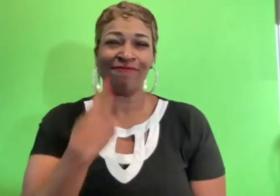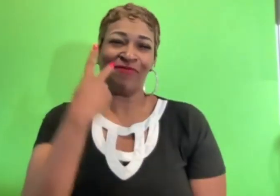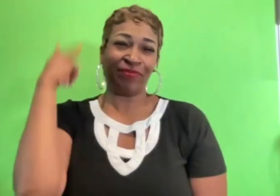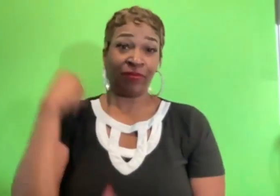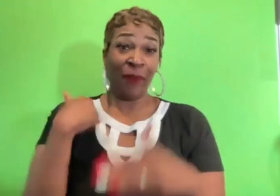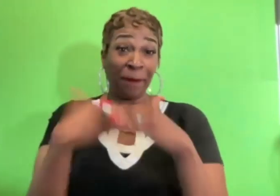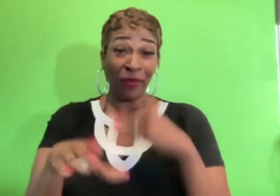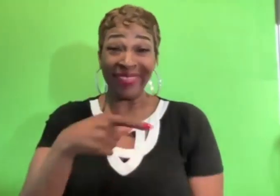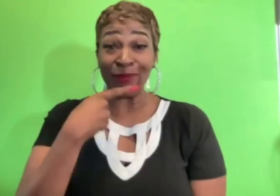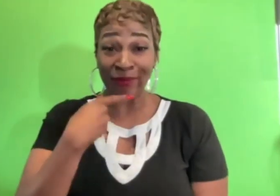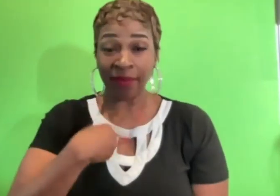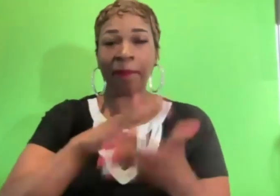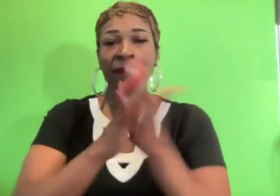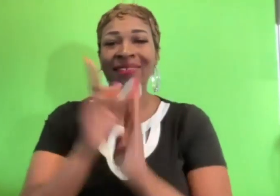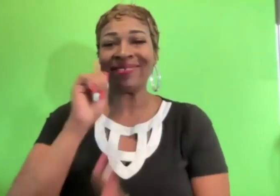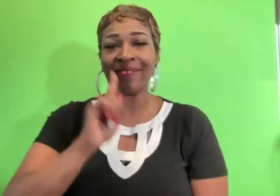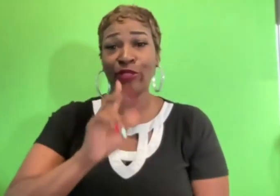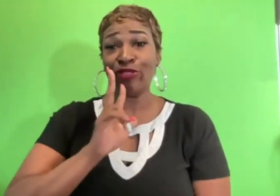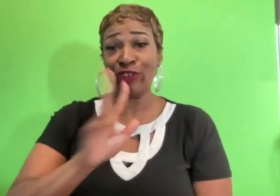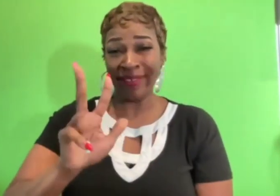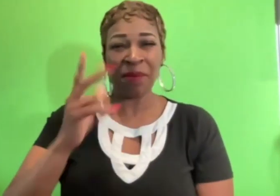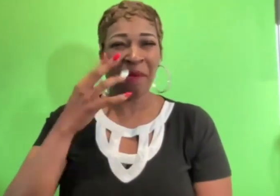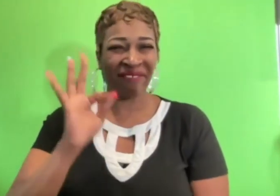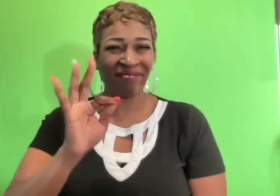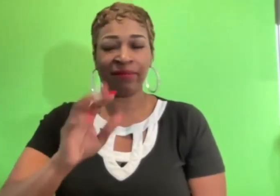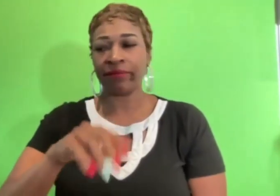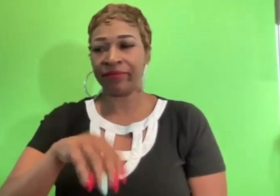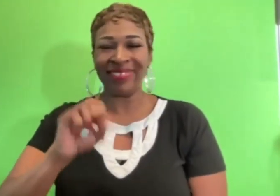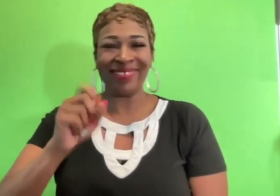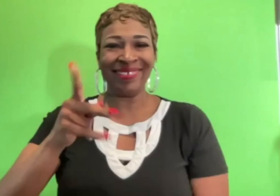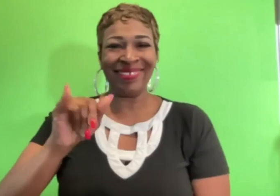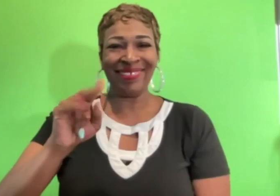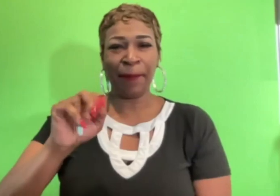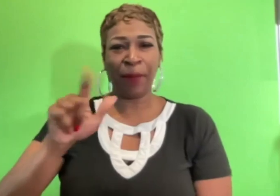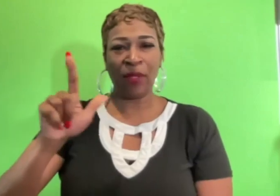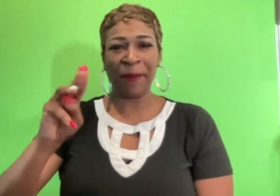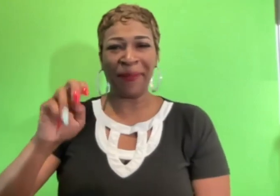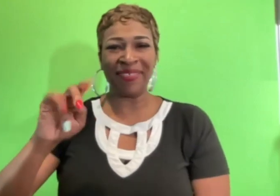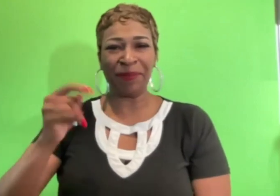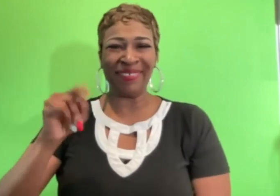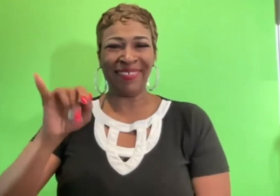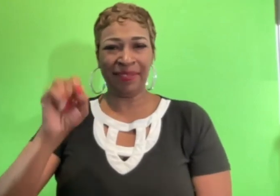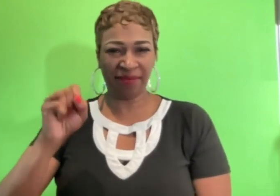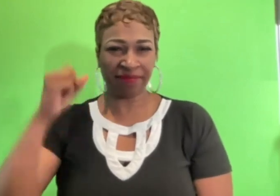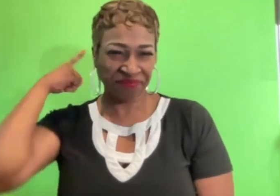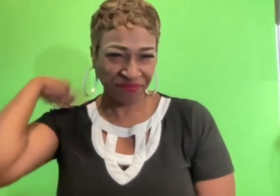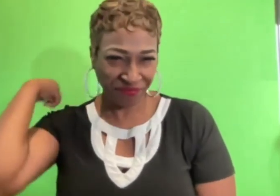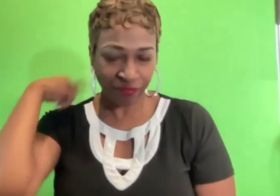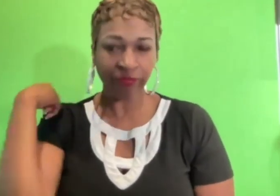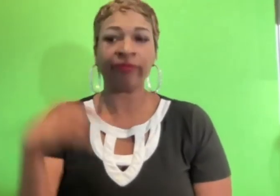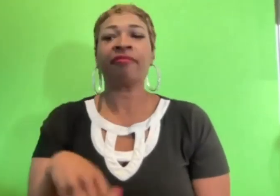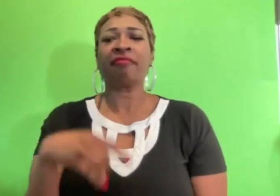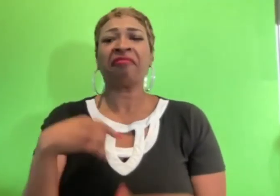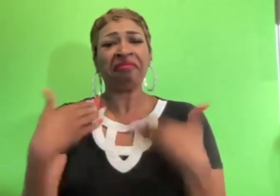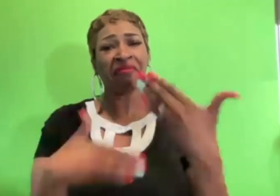I agree with what each of you have said. I became deaf at 3 years old. I was born hearing,